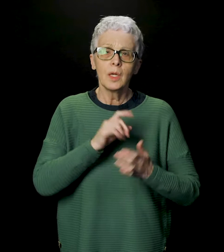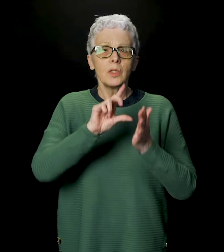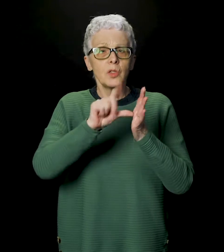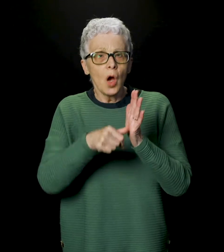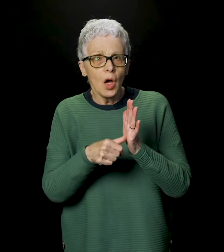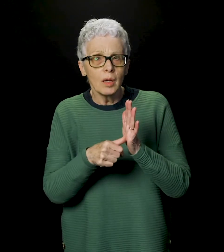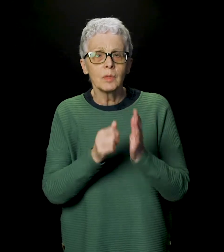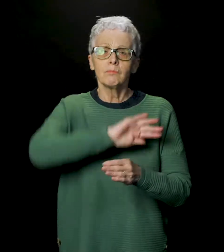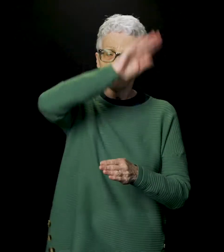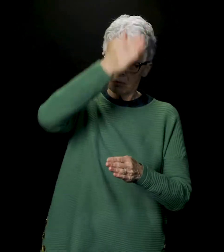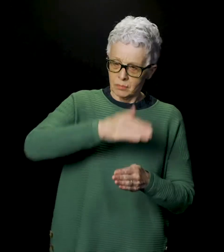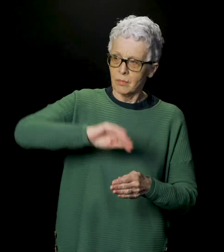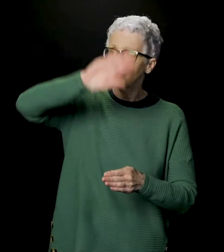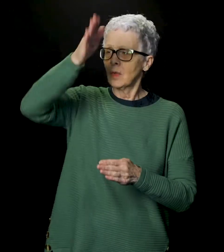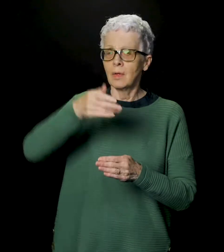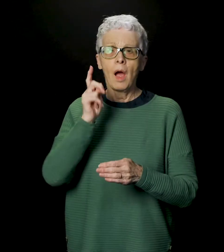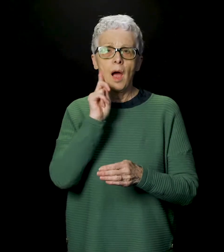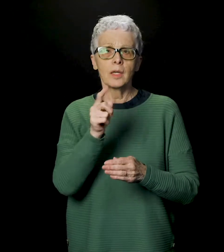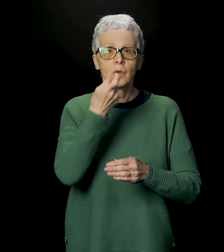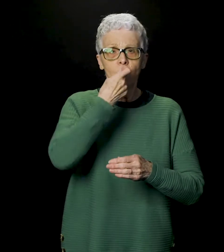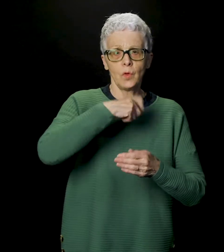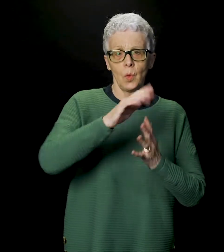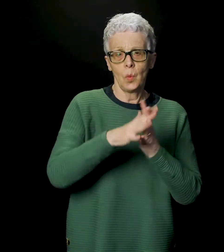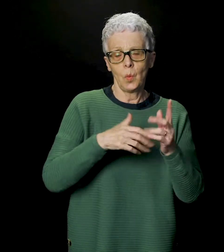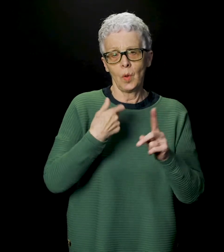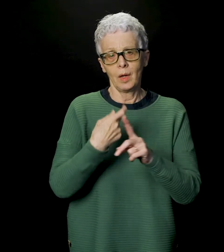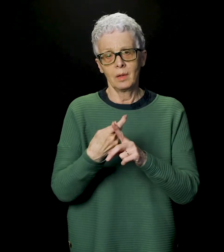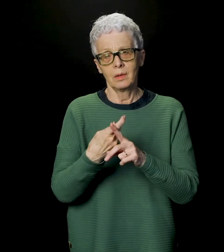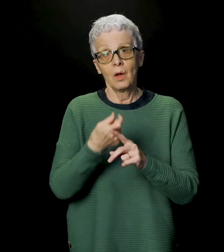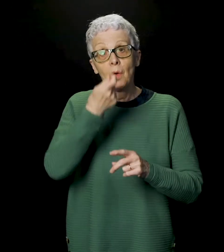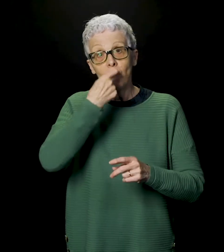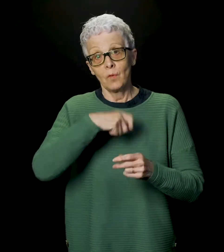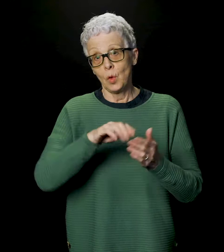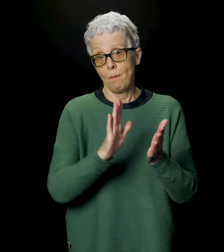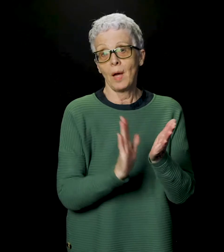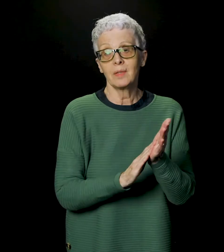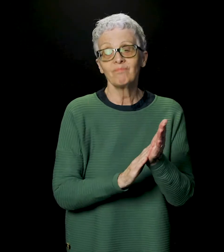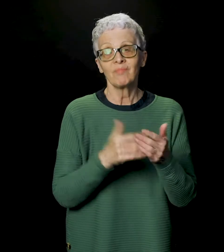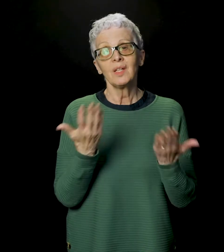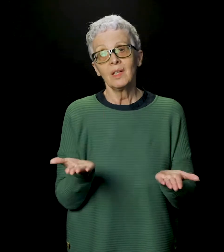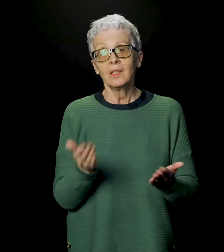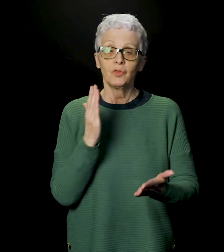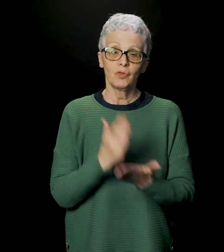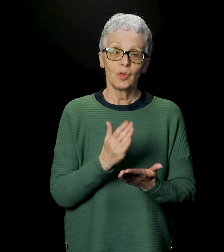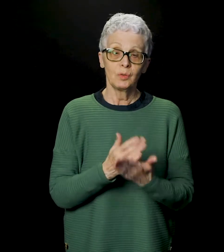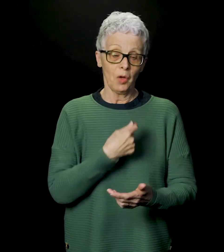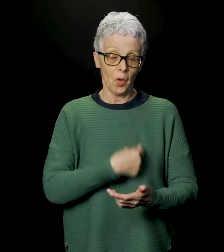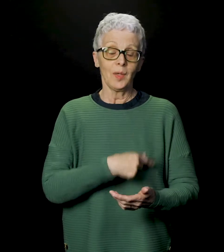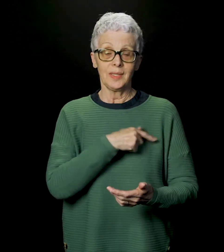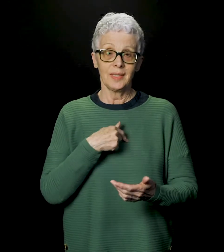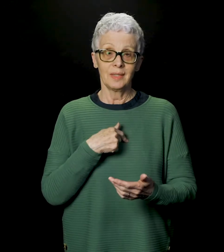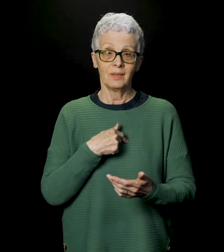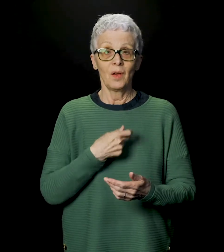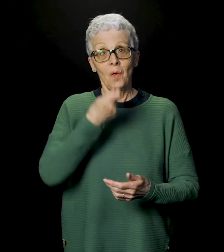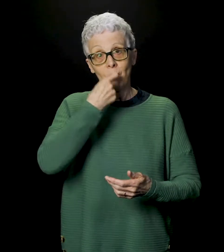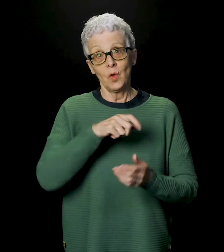on the last couple of weeks. Actually, the last couple of months. All right, let's just be honest, the last couple